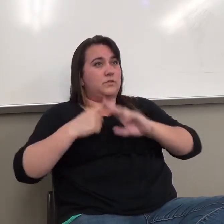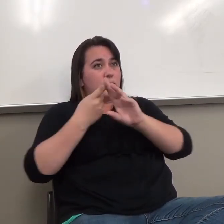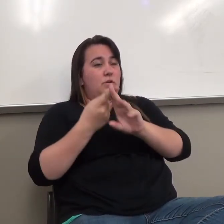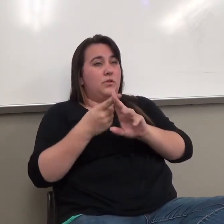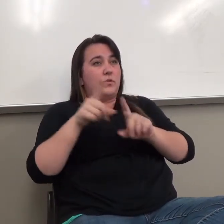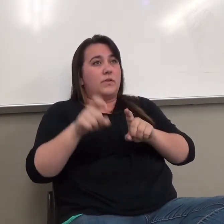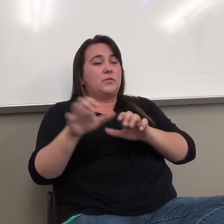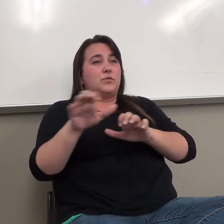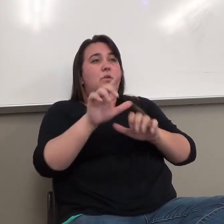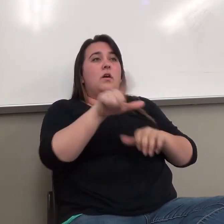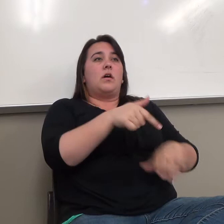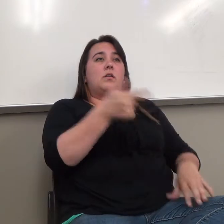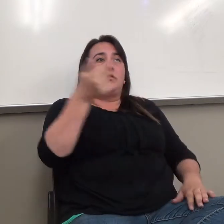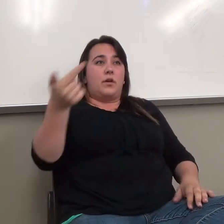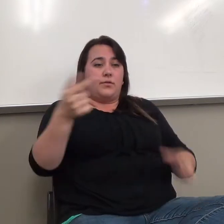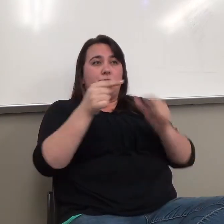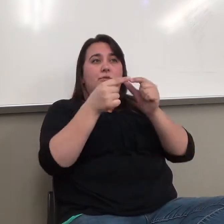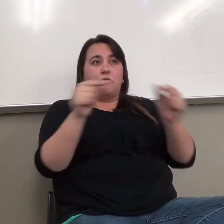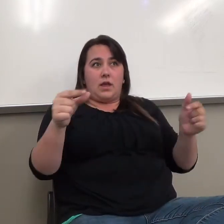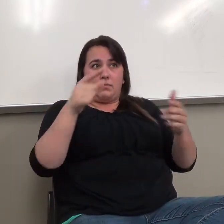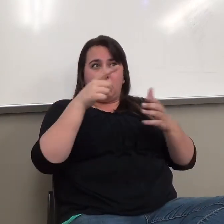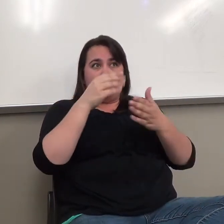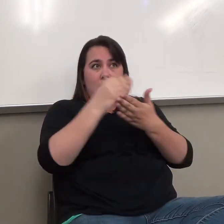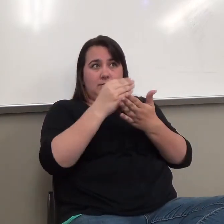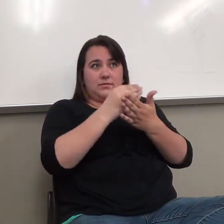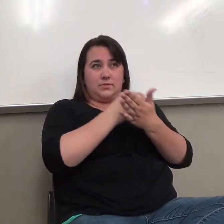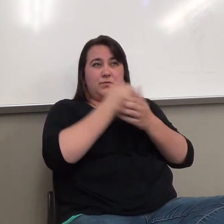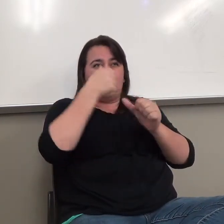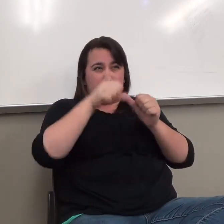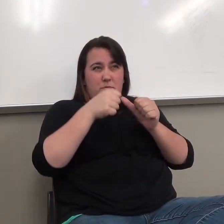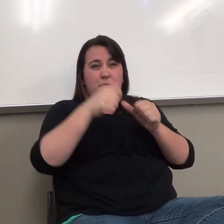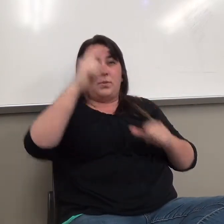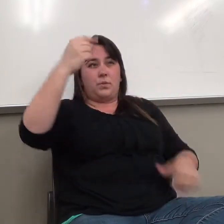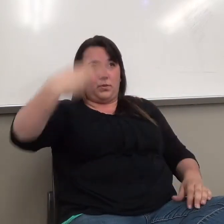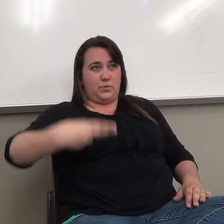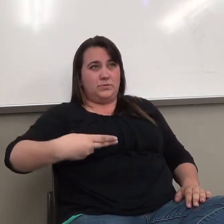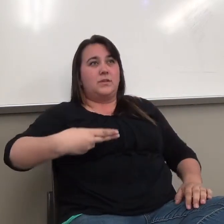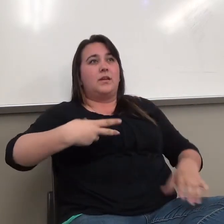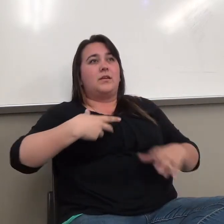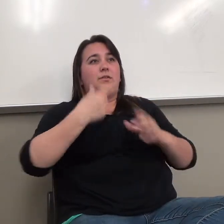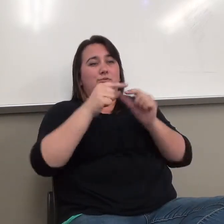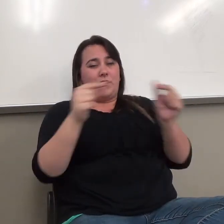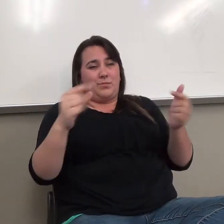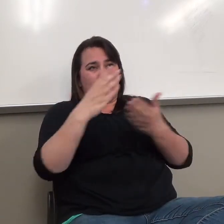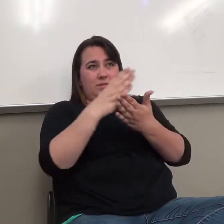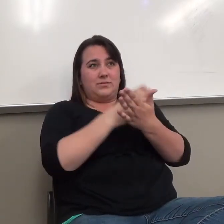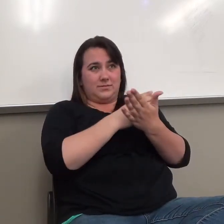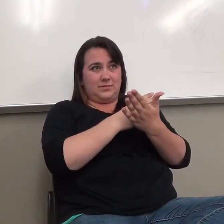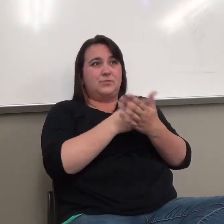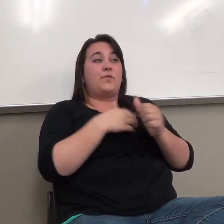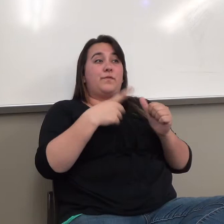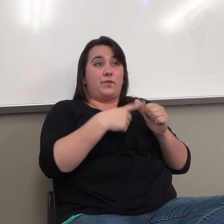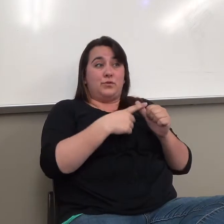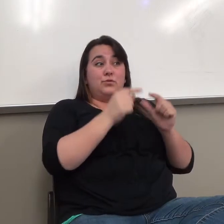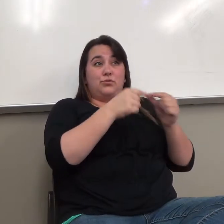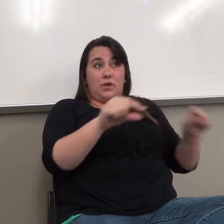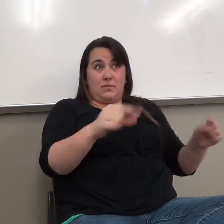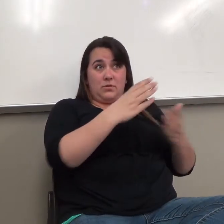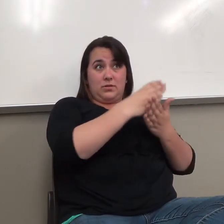grammar lesson. We have grammar lessons every Thursday. So we're going to do that first, and as I said, the